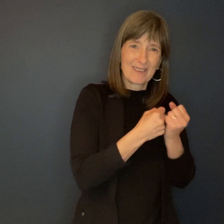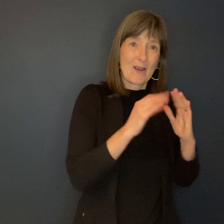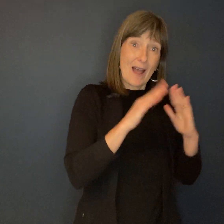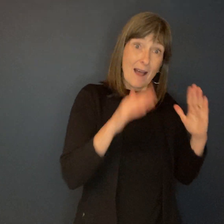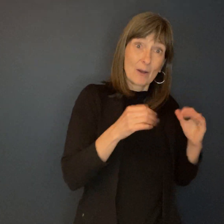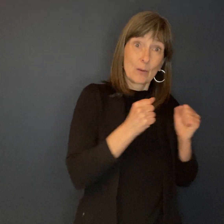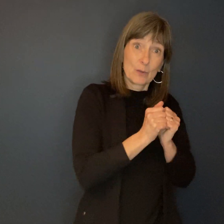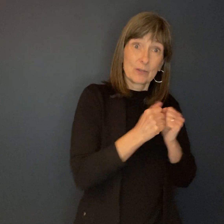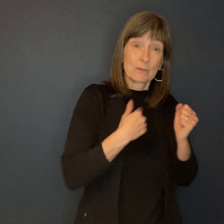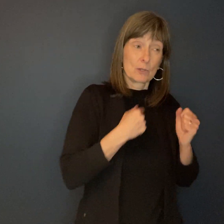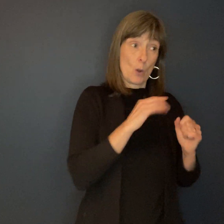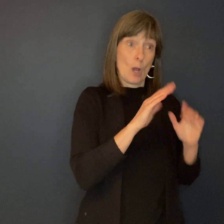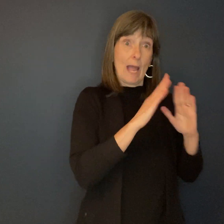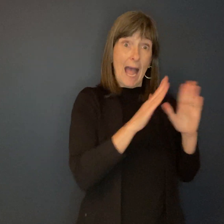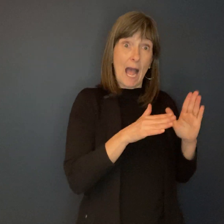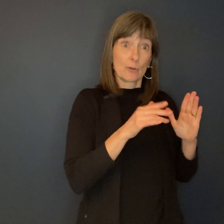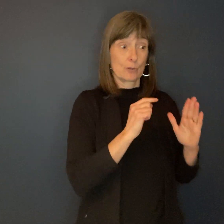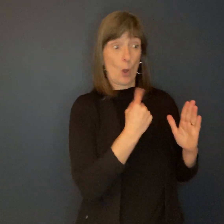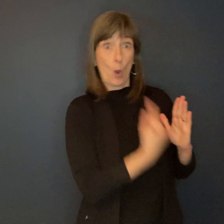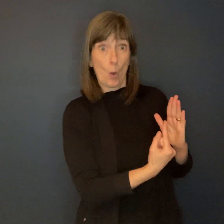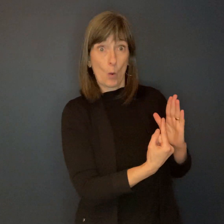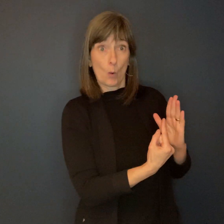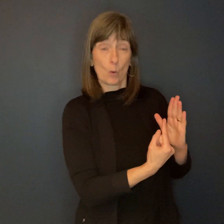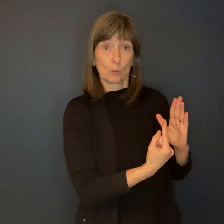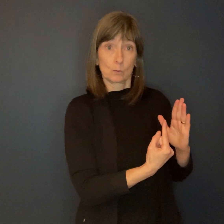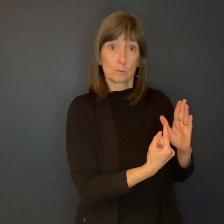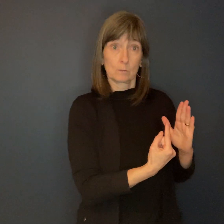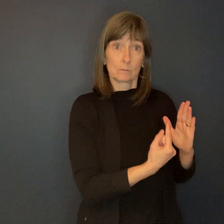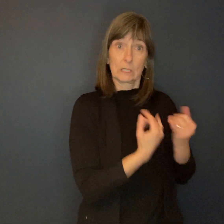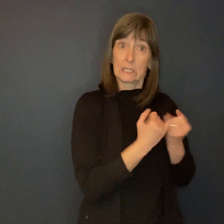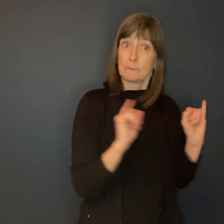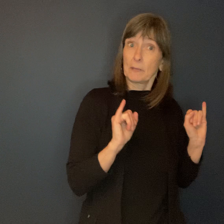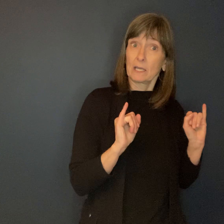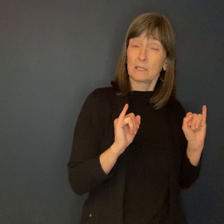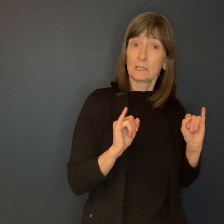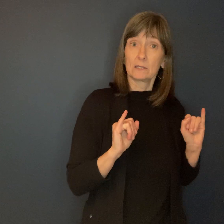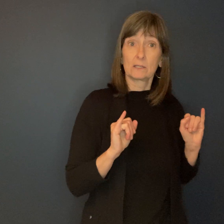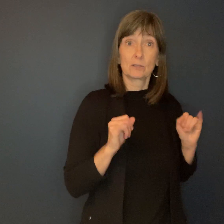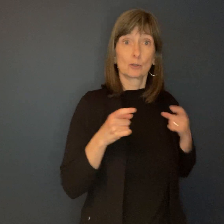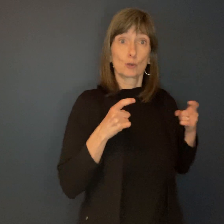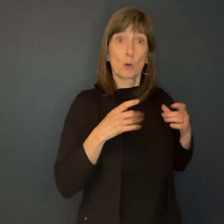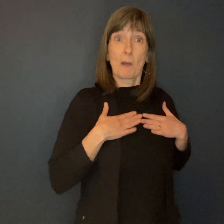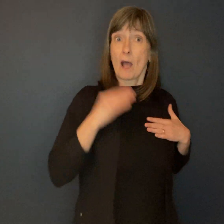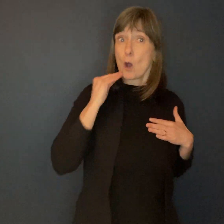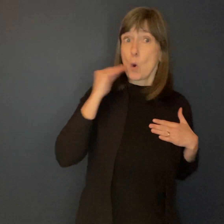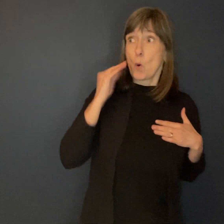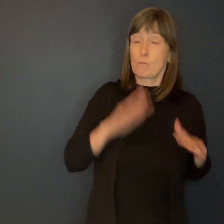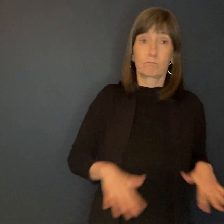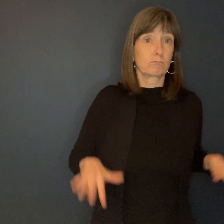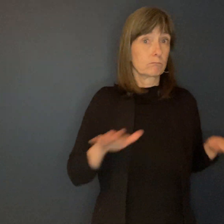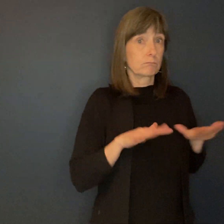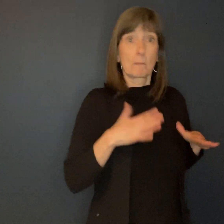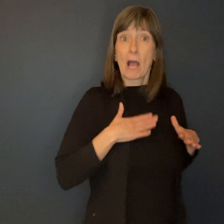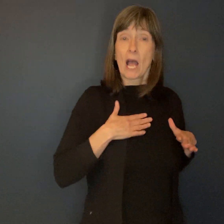in their own homes, have autonomy, control their environment. It will be home in the way that most people mean